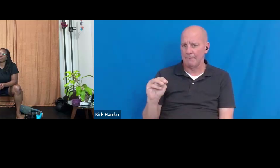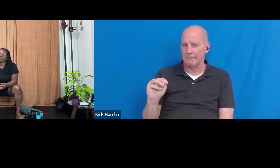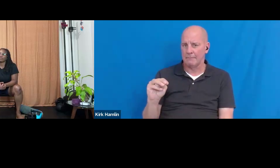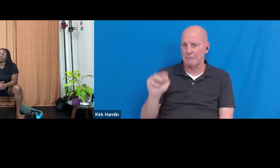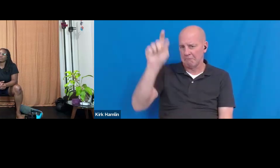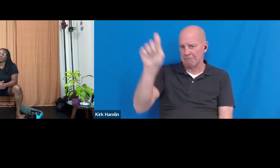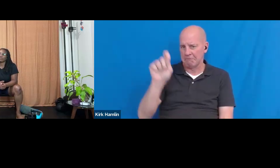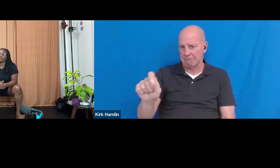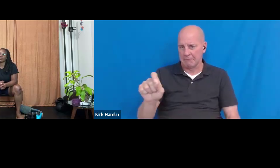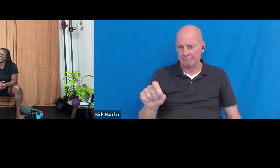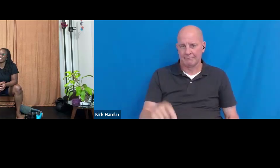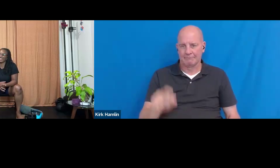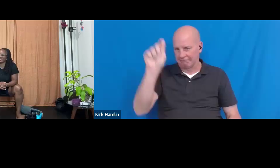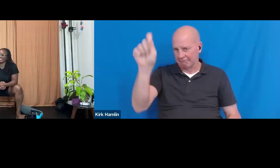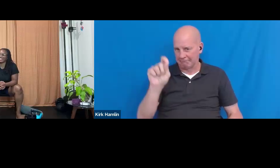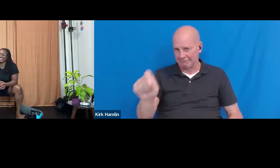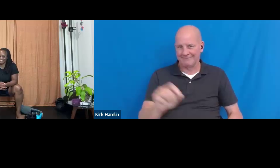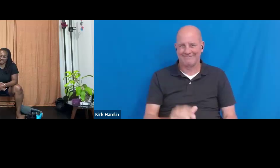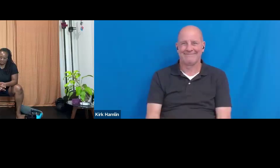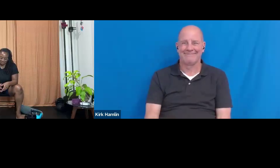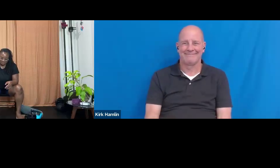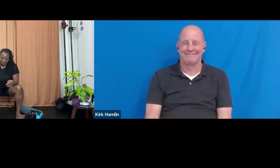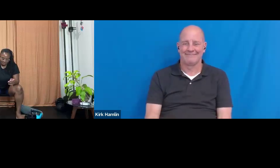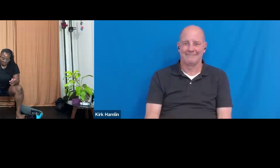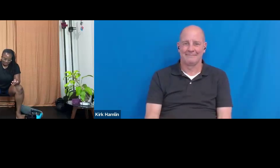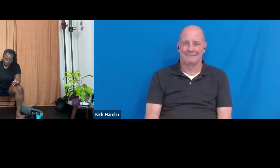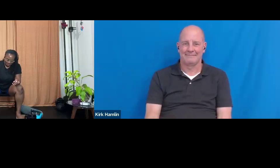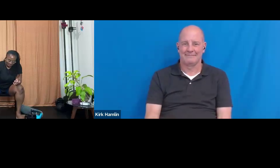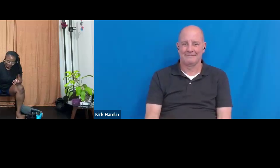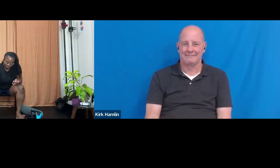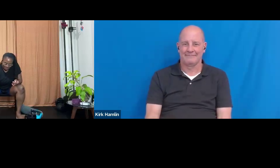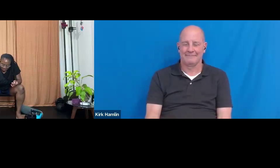Exclamation point, several exclamation points. Supported. Yeah.